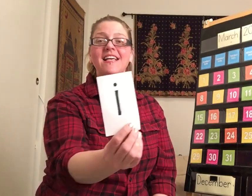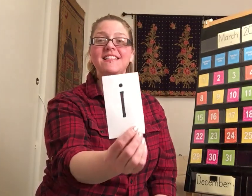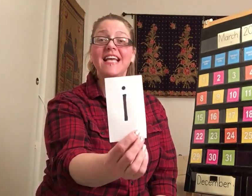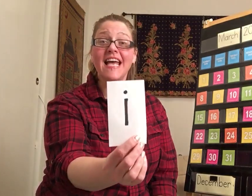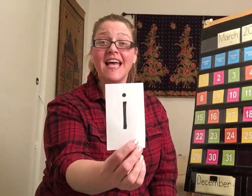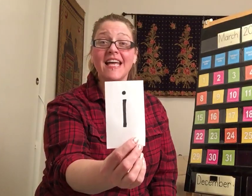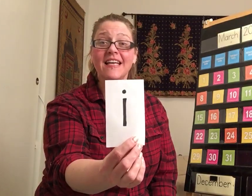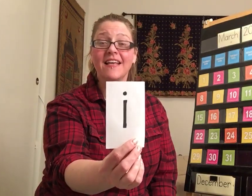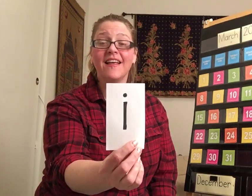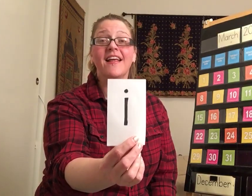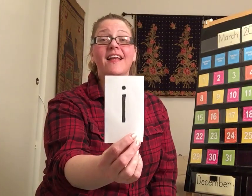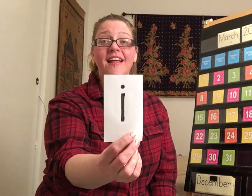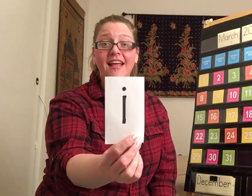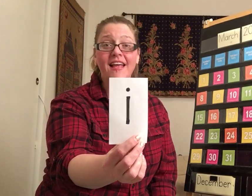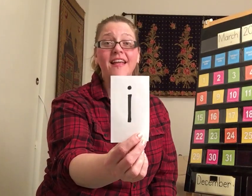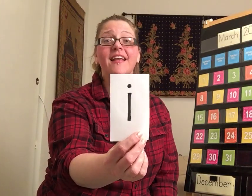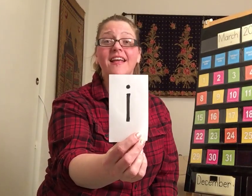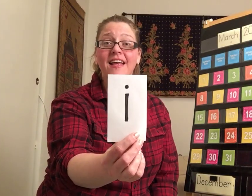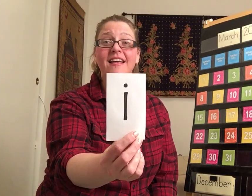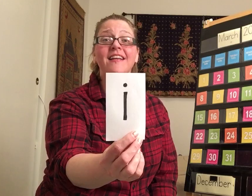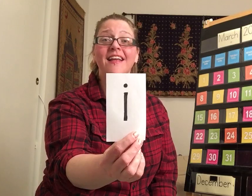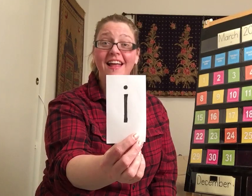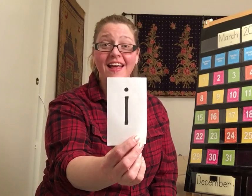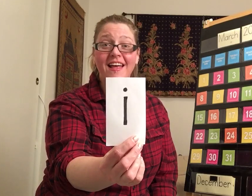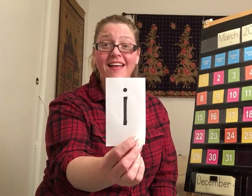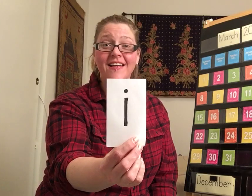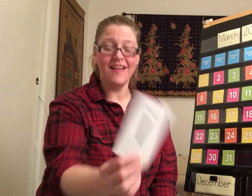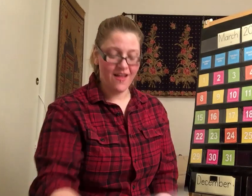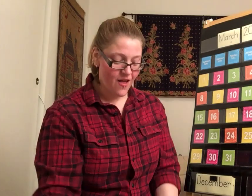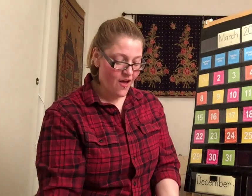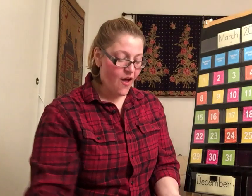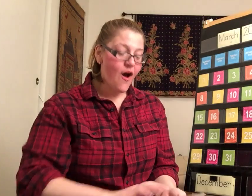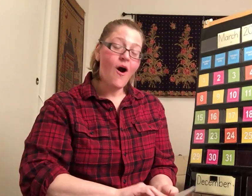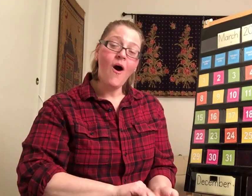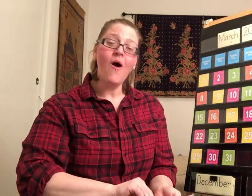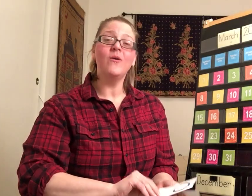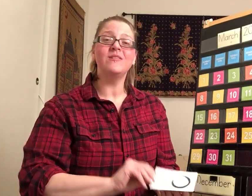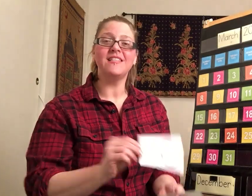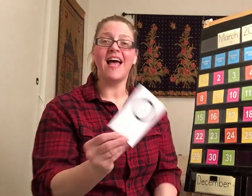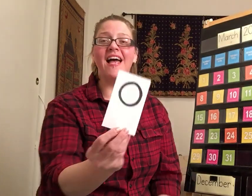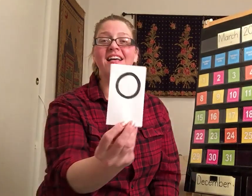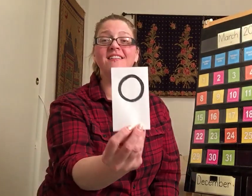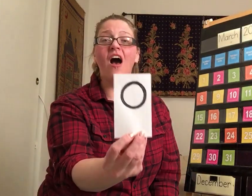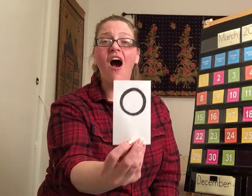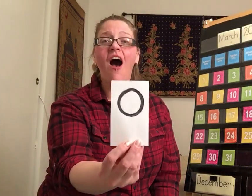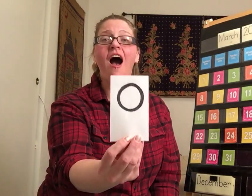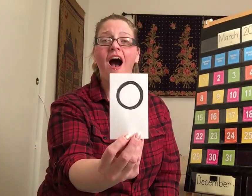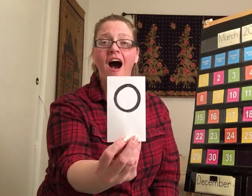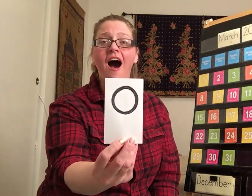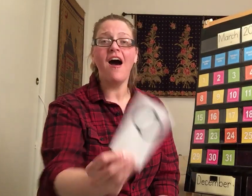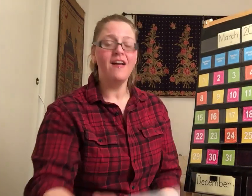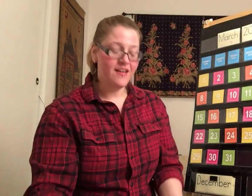says eh, eh, eh, eh. O says ah, ah,